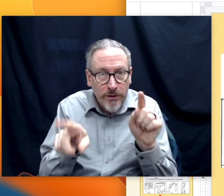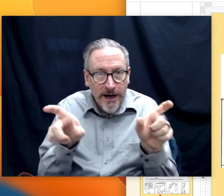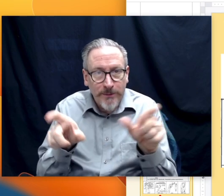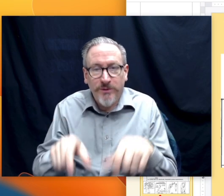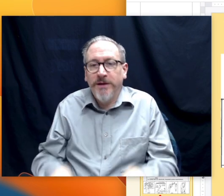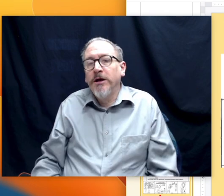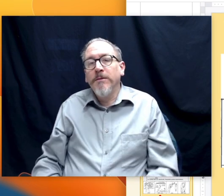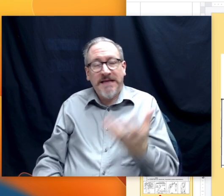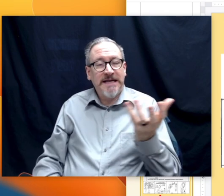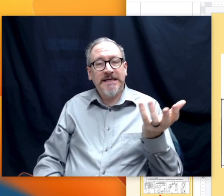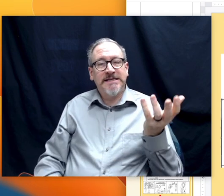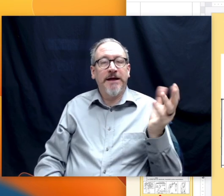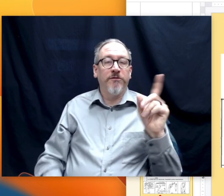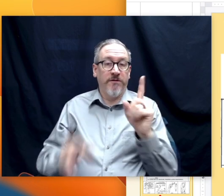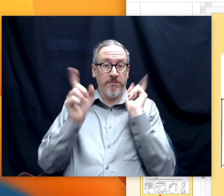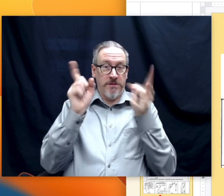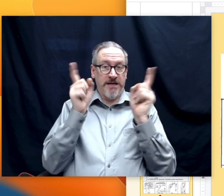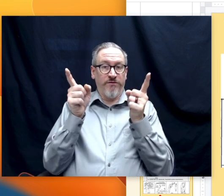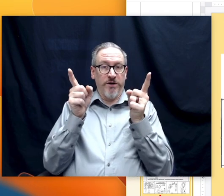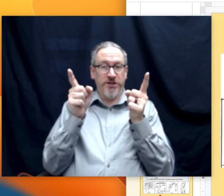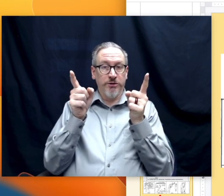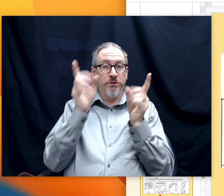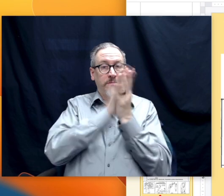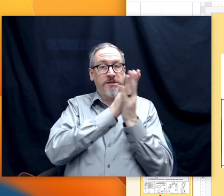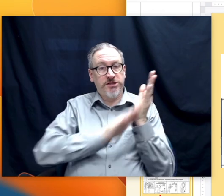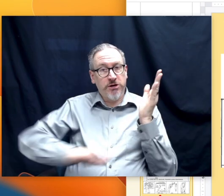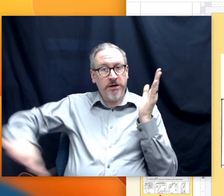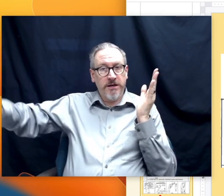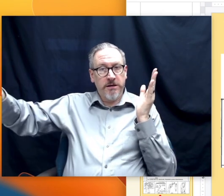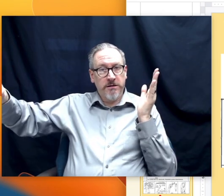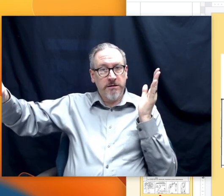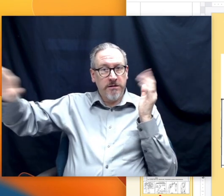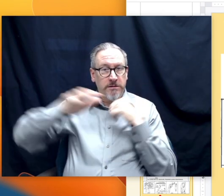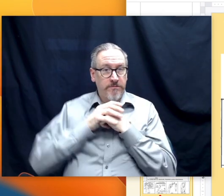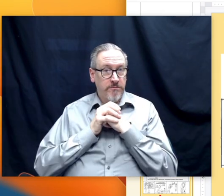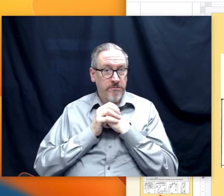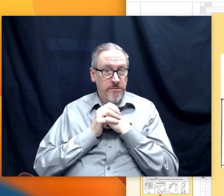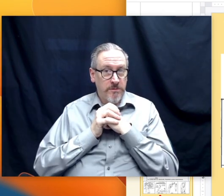little bracket between. But the idea is that 1942 started,